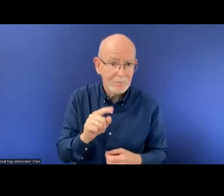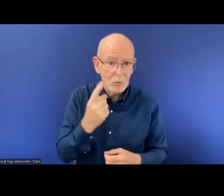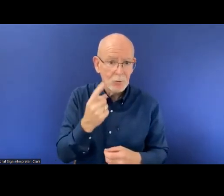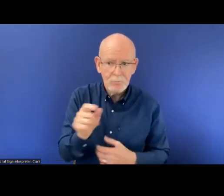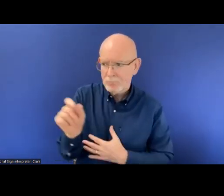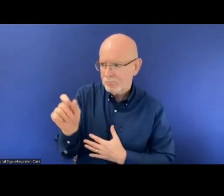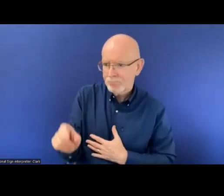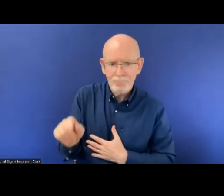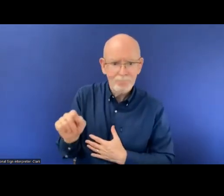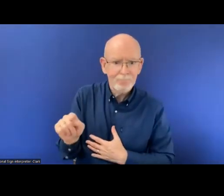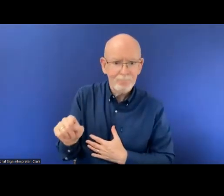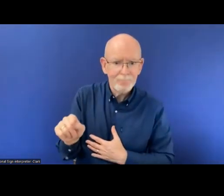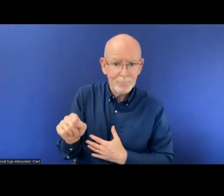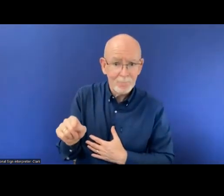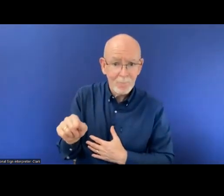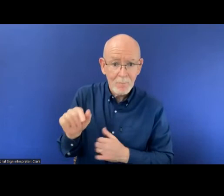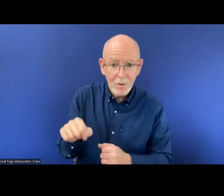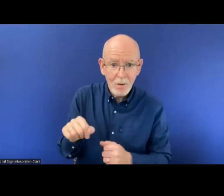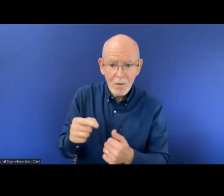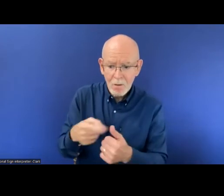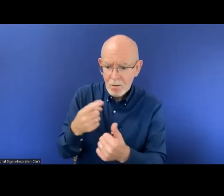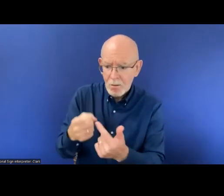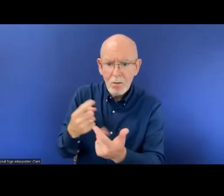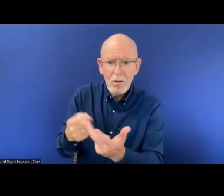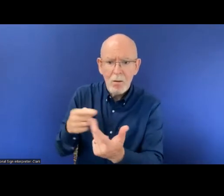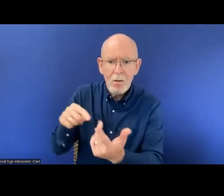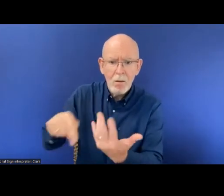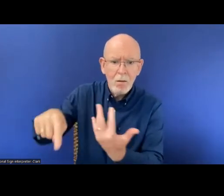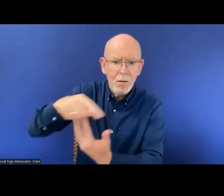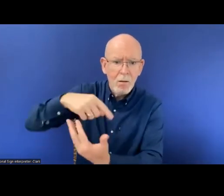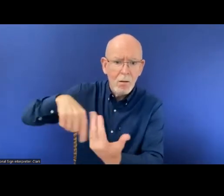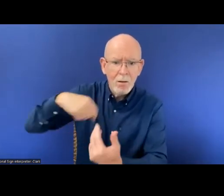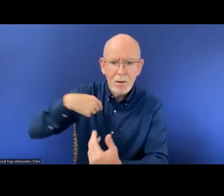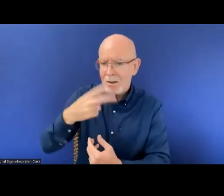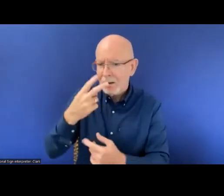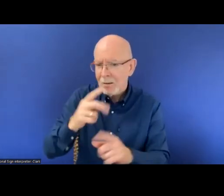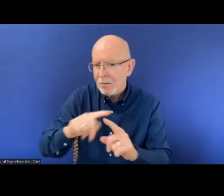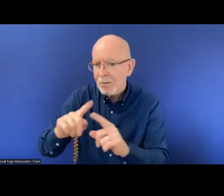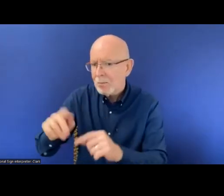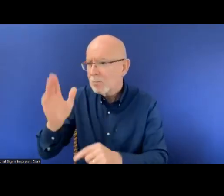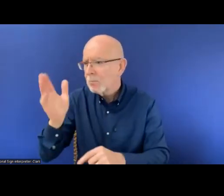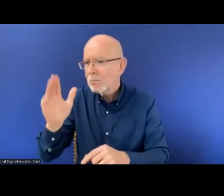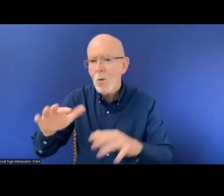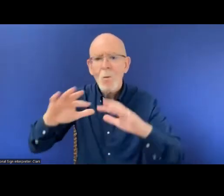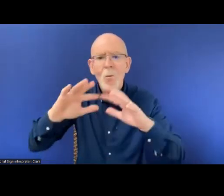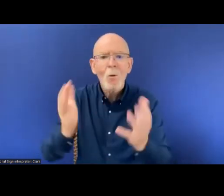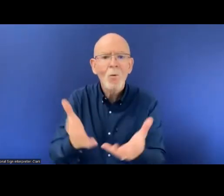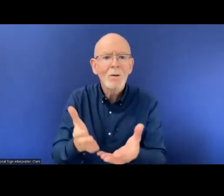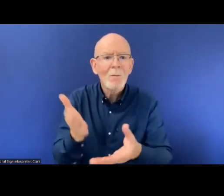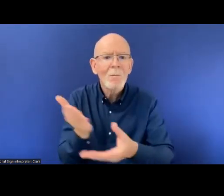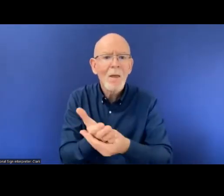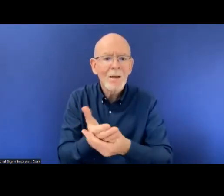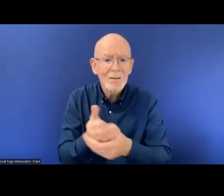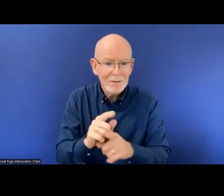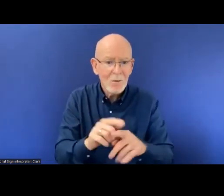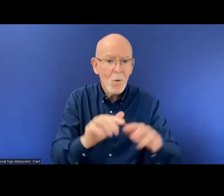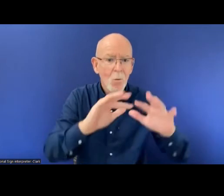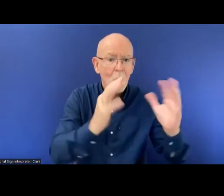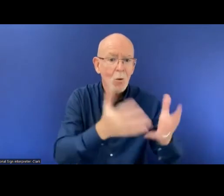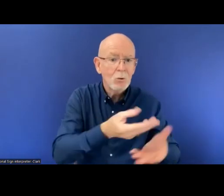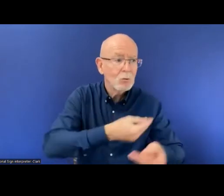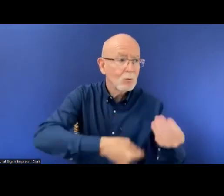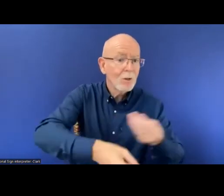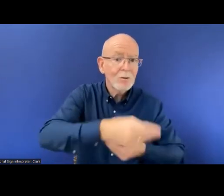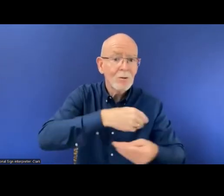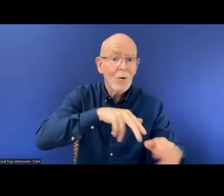well as outcomes. So that's our theme, because that SDG 4 can't be achieved without addressing